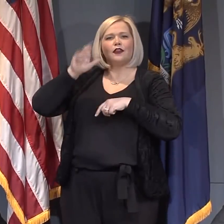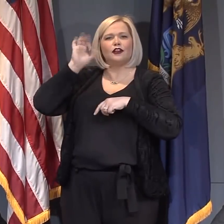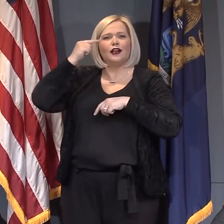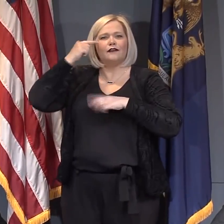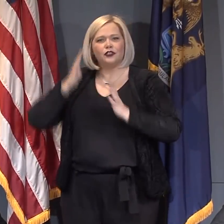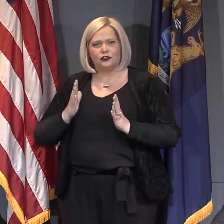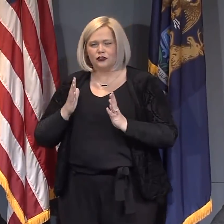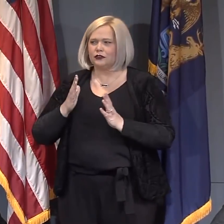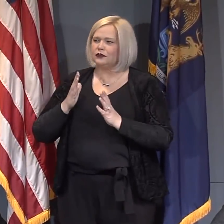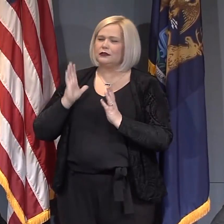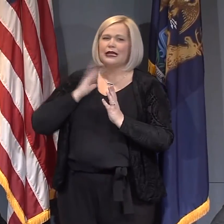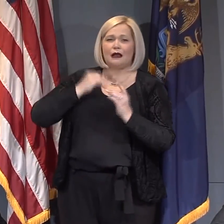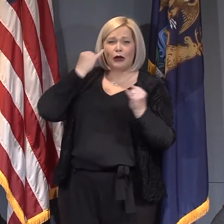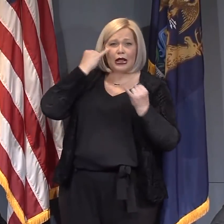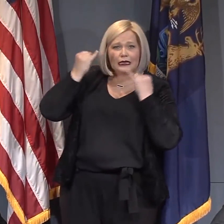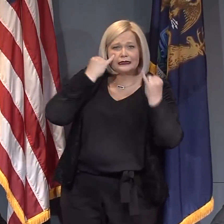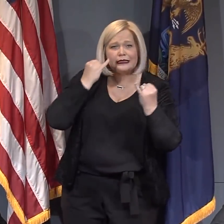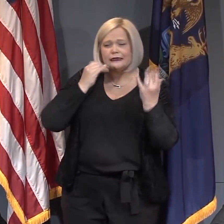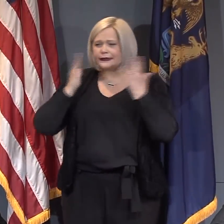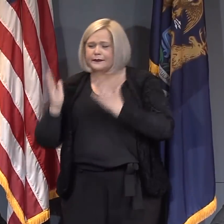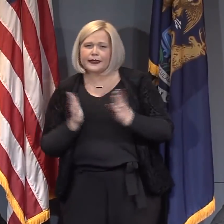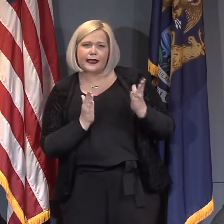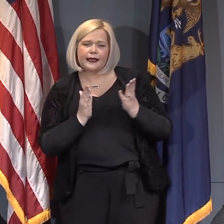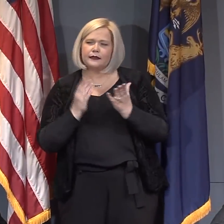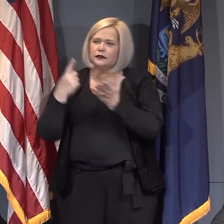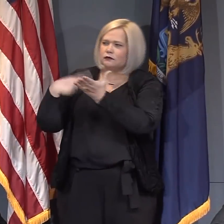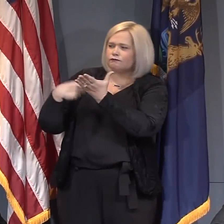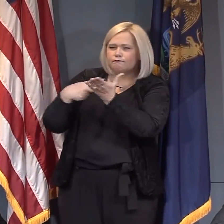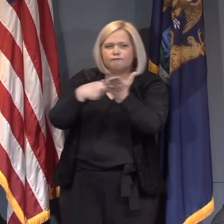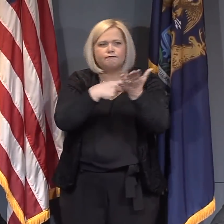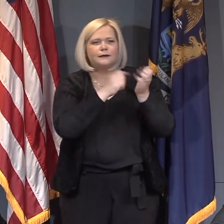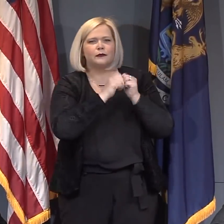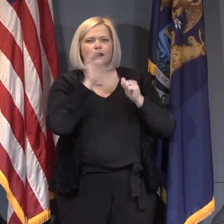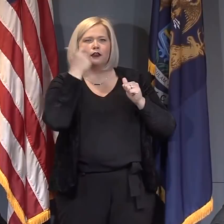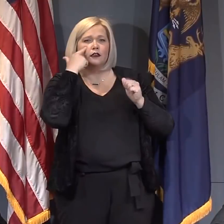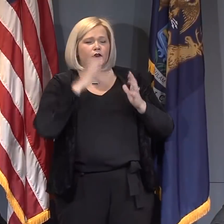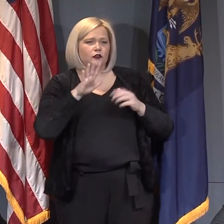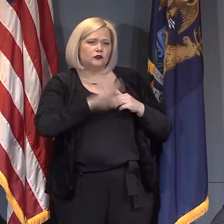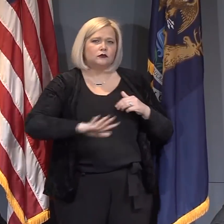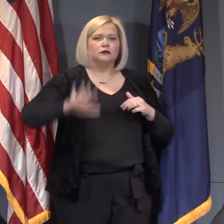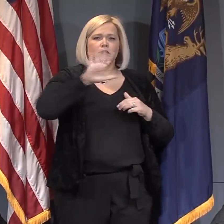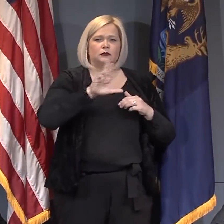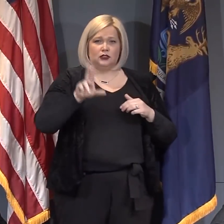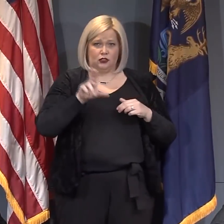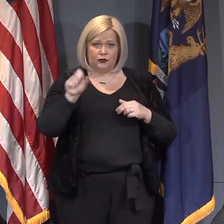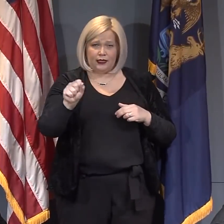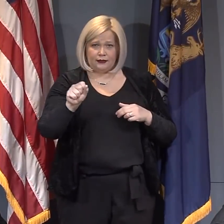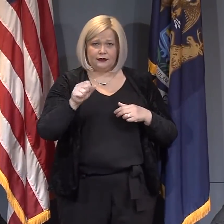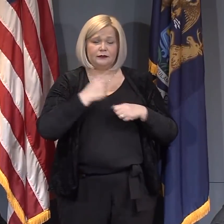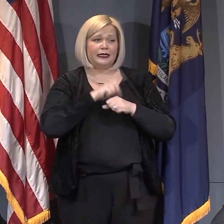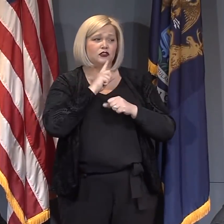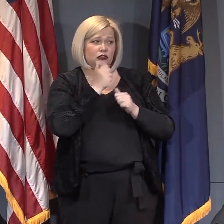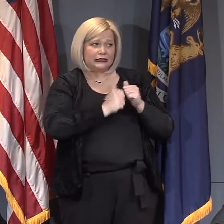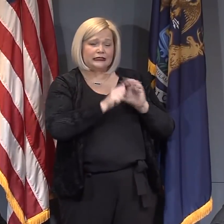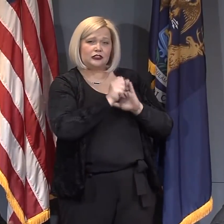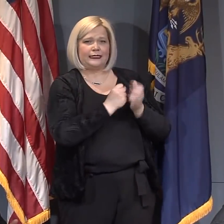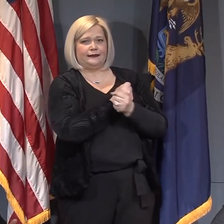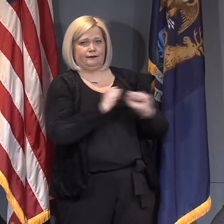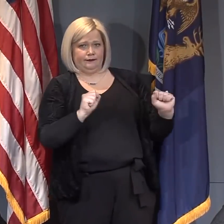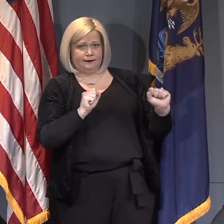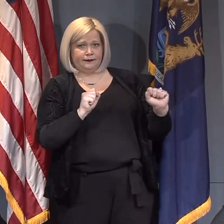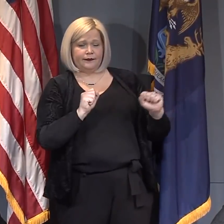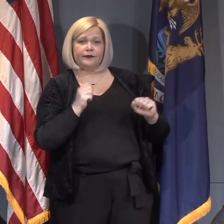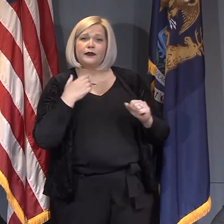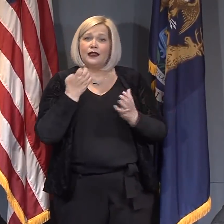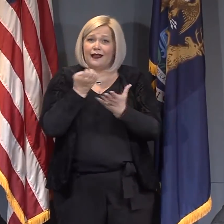intel, we have shared our thought processes as we've navigated keeping the people of our respective states safe. Our